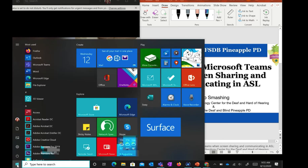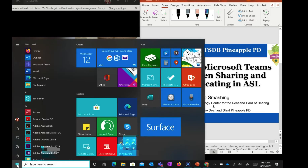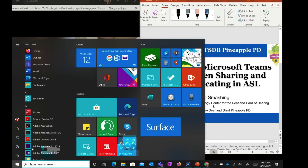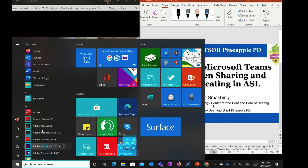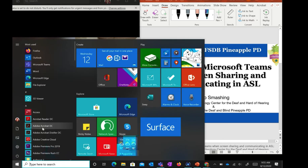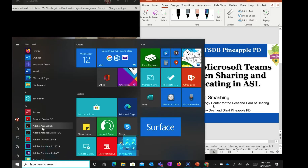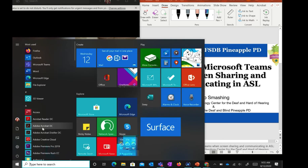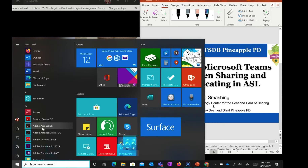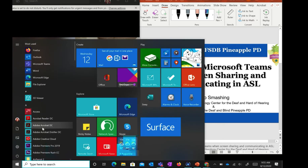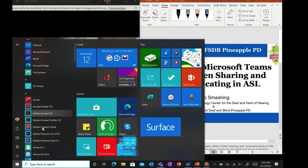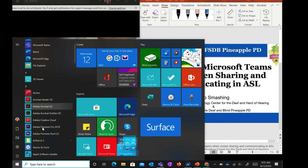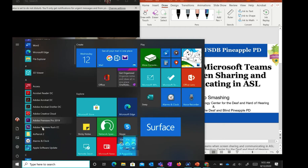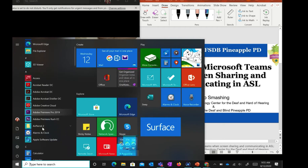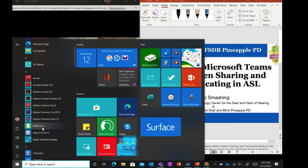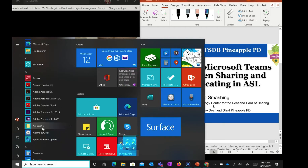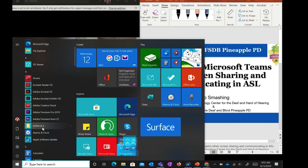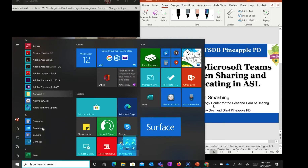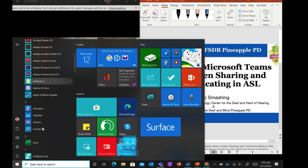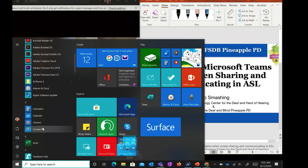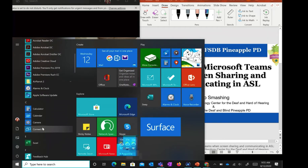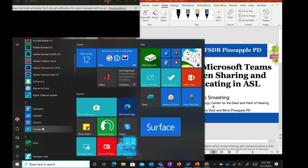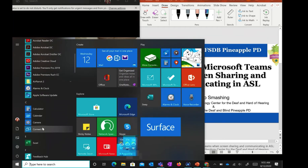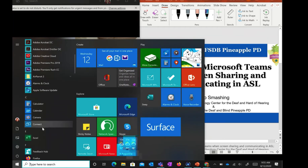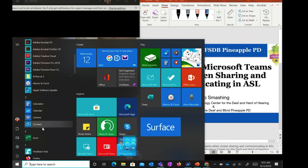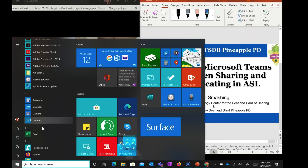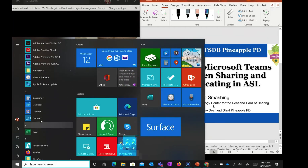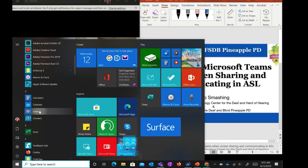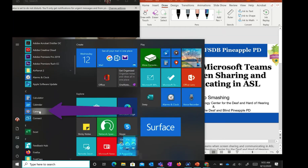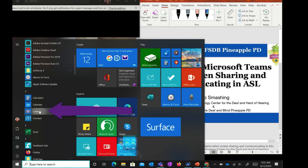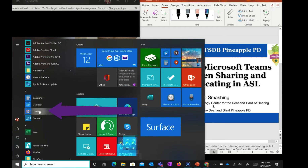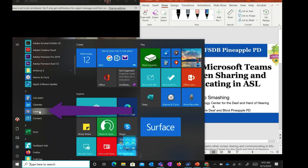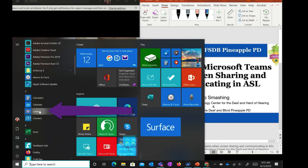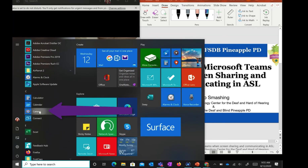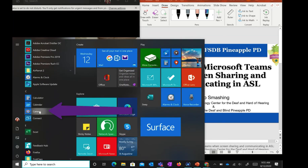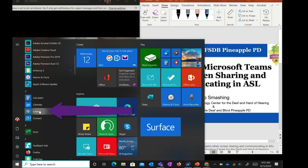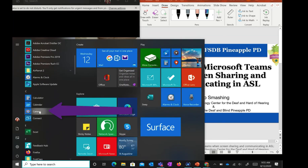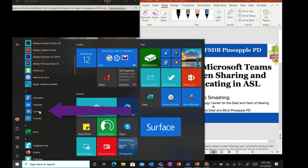I'm going to open that and I'm going to search for the camera app.